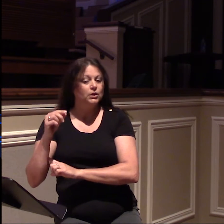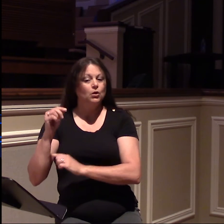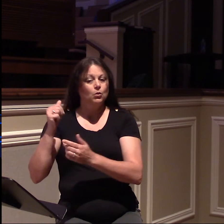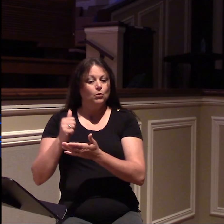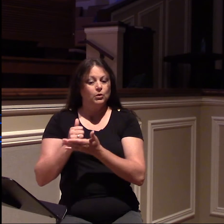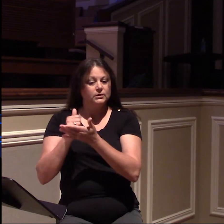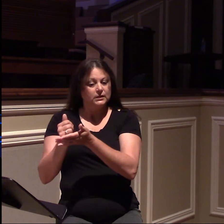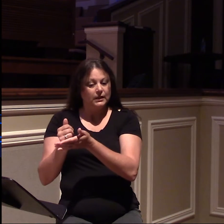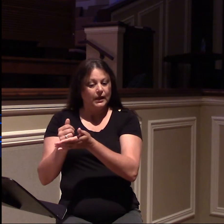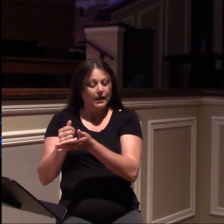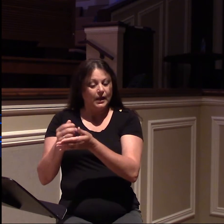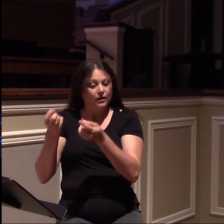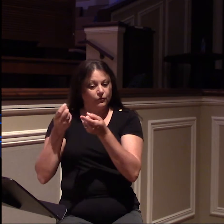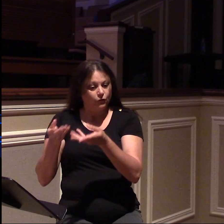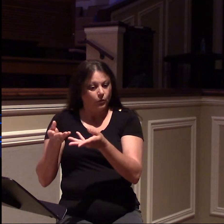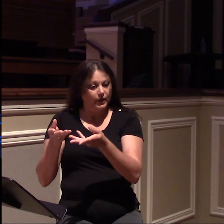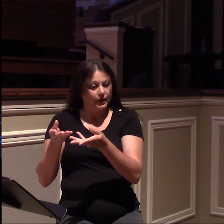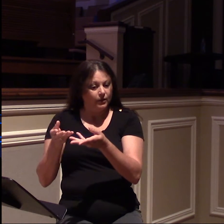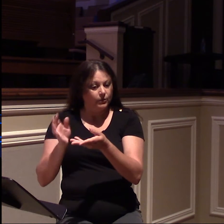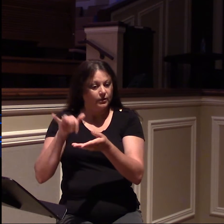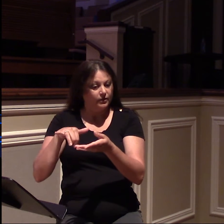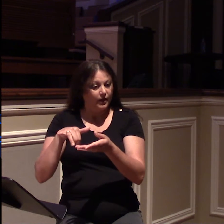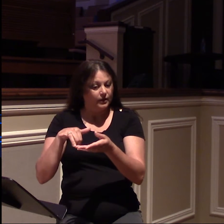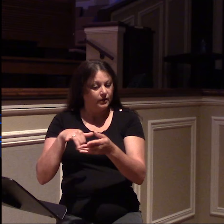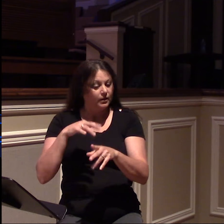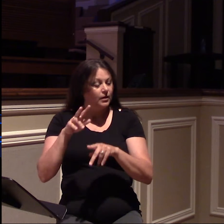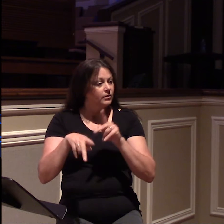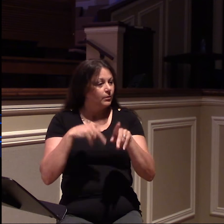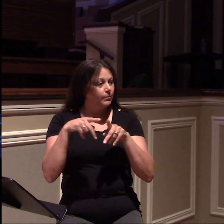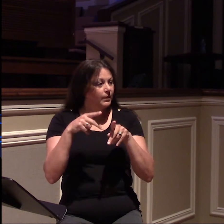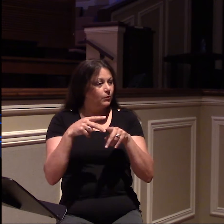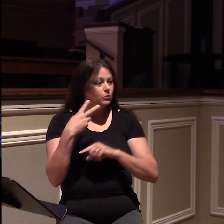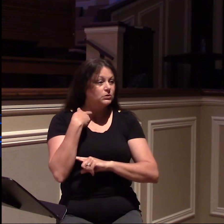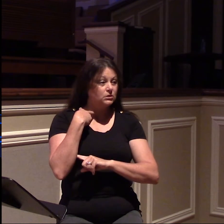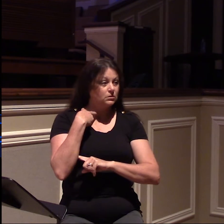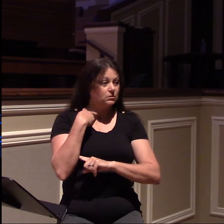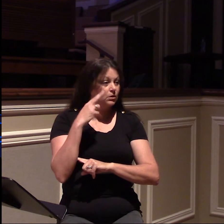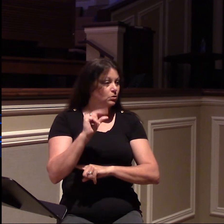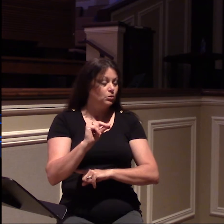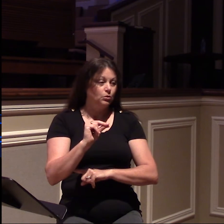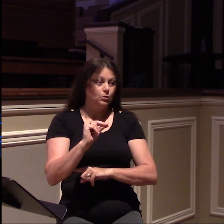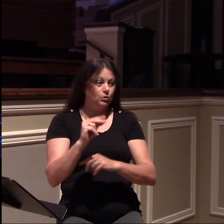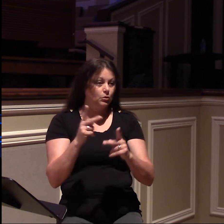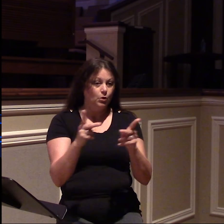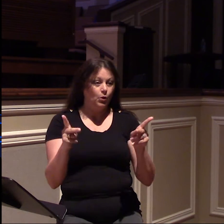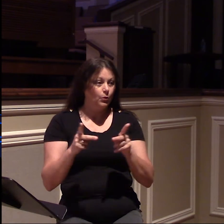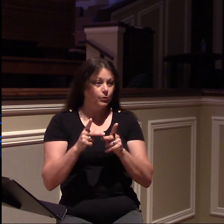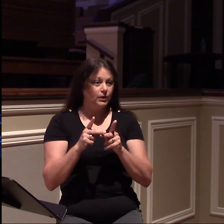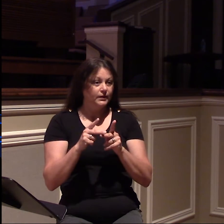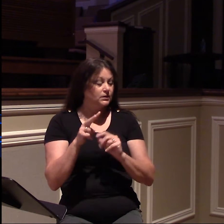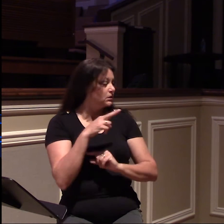The people on the British Isles seemed trapped with nowhere to turn, facing down an